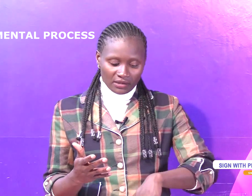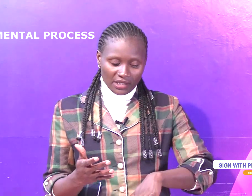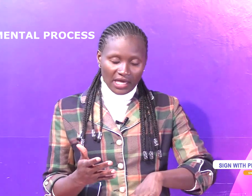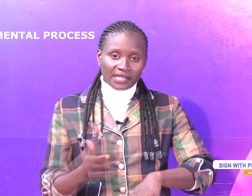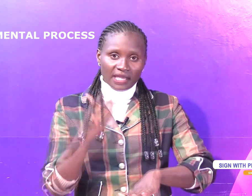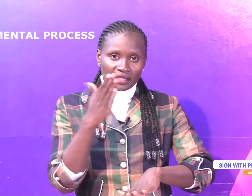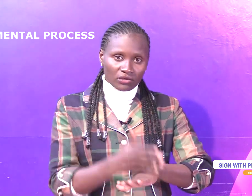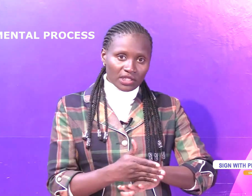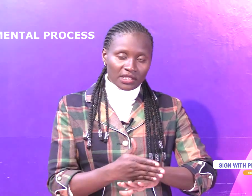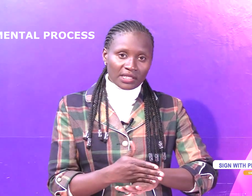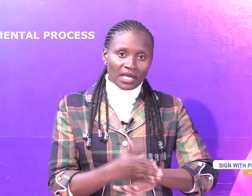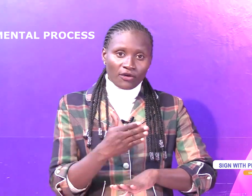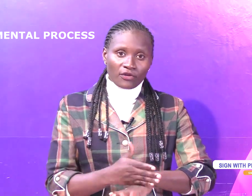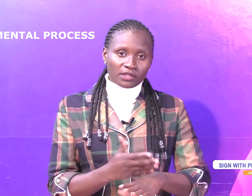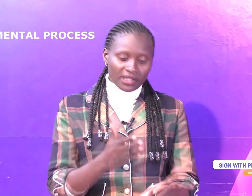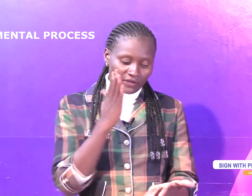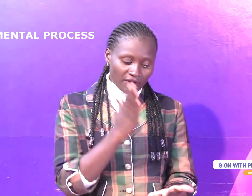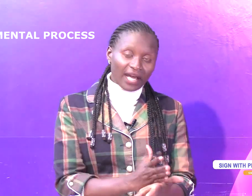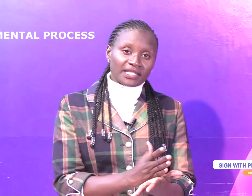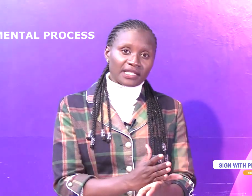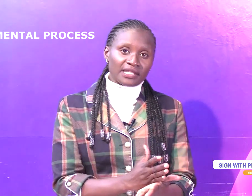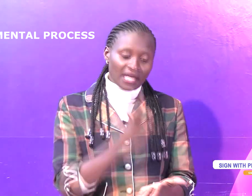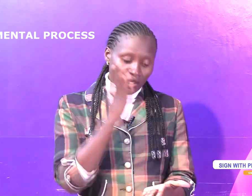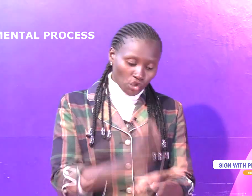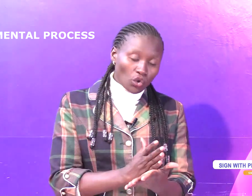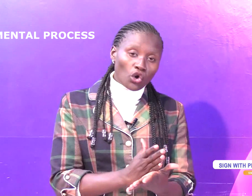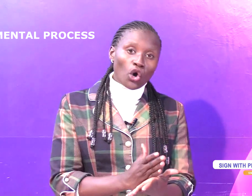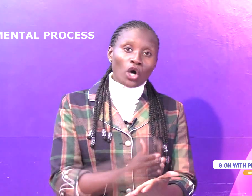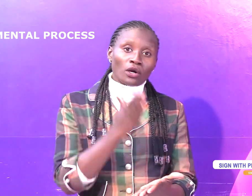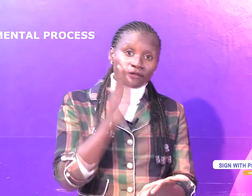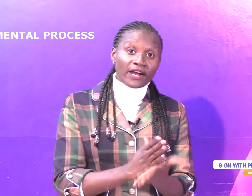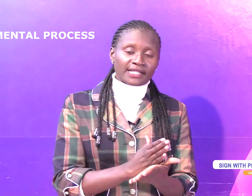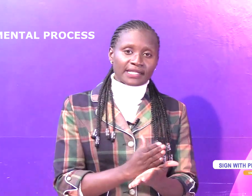other side. So this is false, but for the fact, it is true or fact.